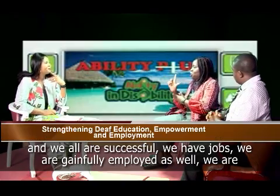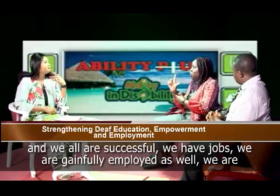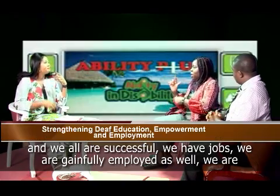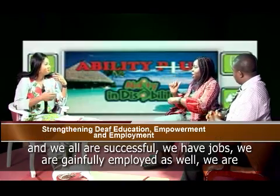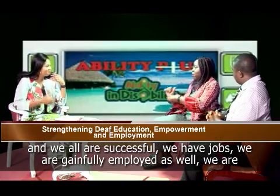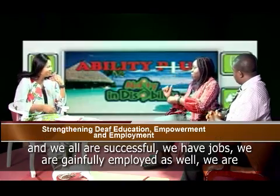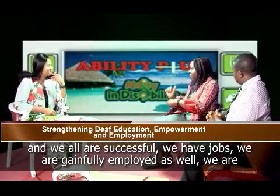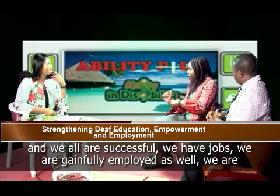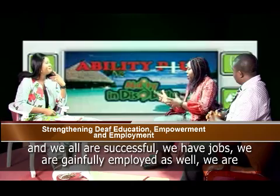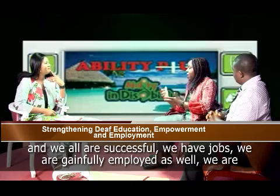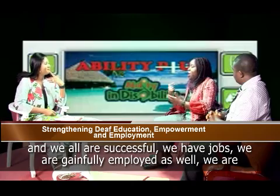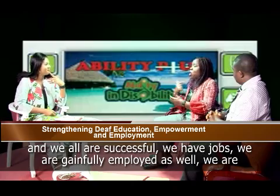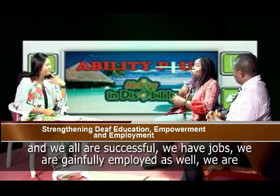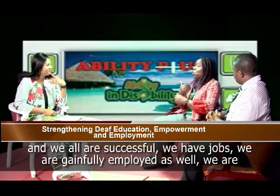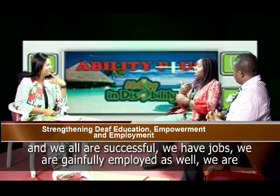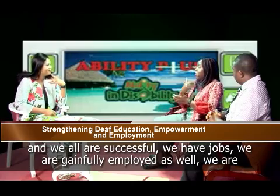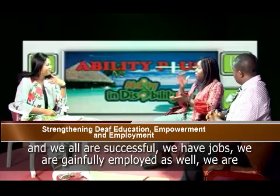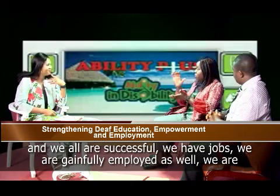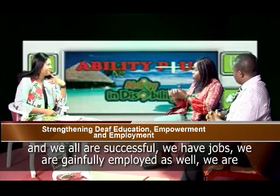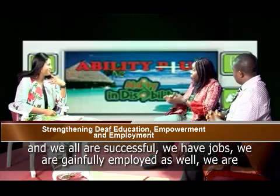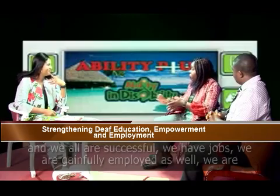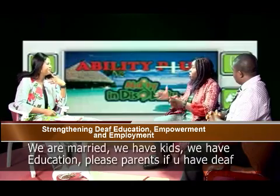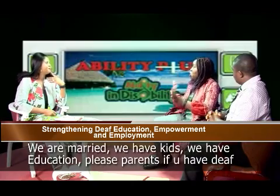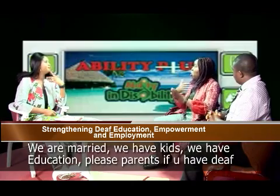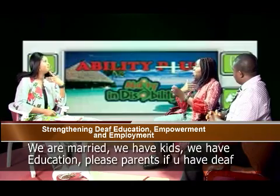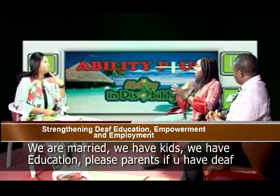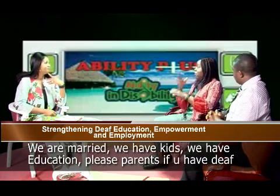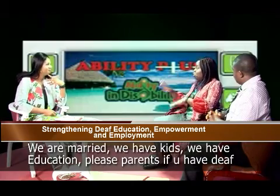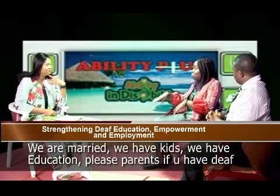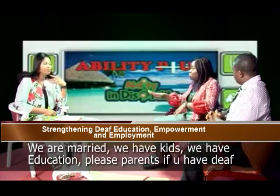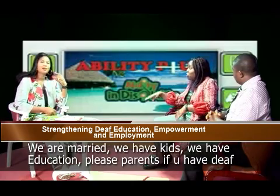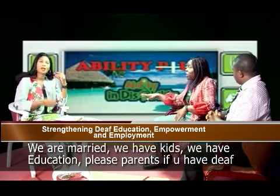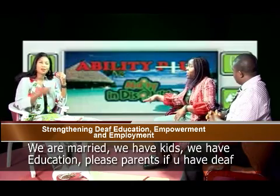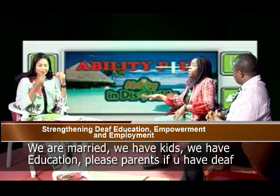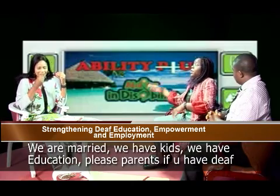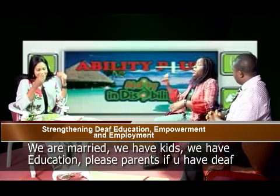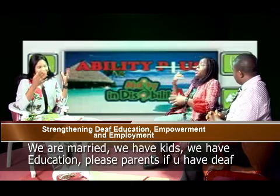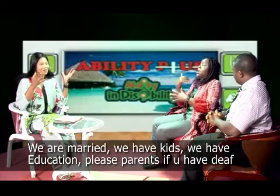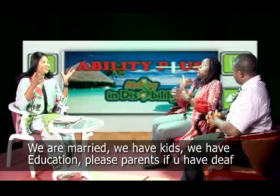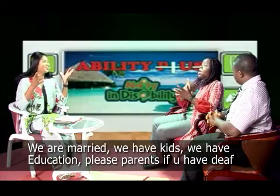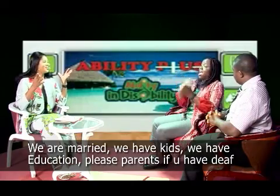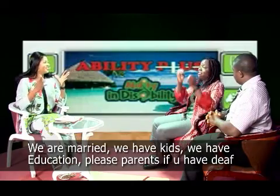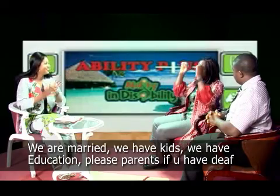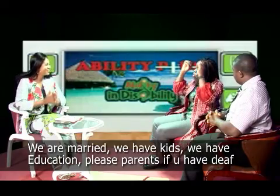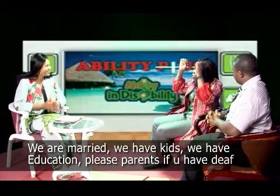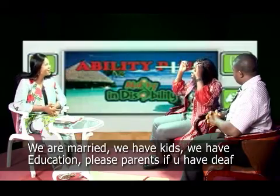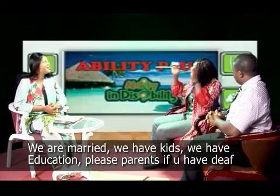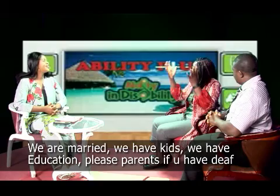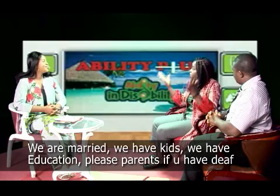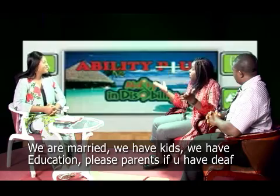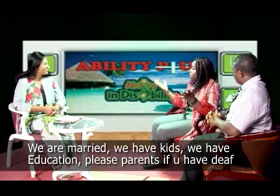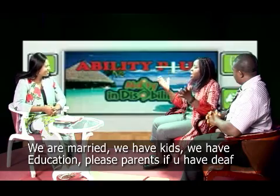We have gainful employment as well. We are married. We have kids. We have